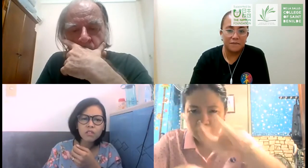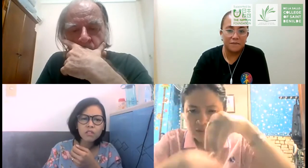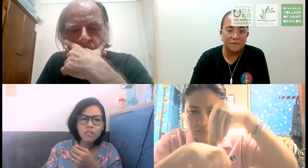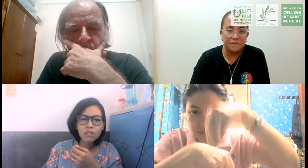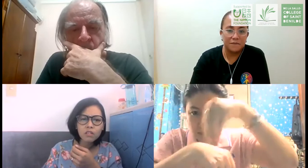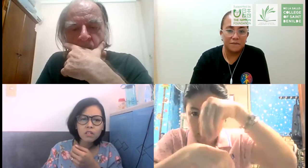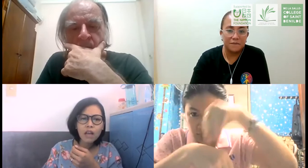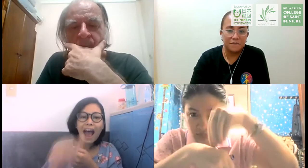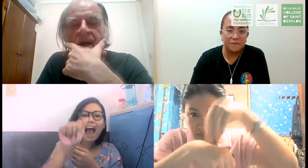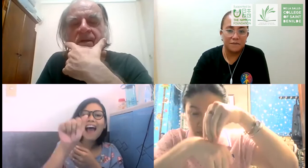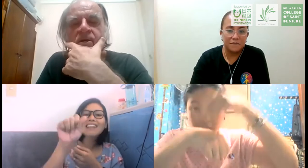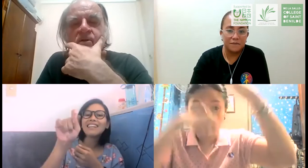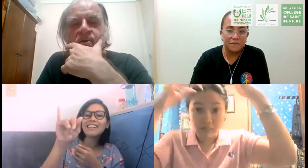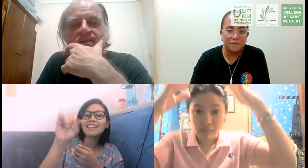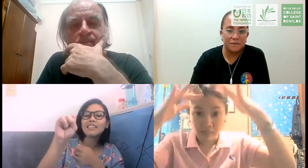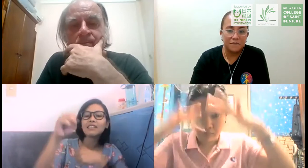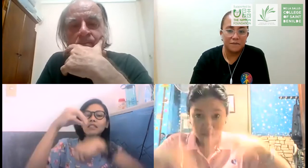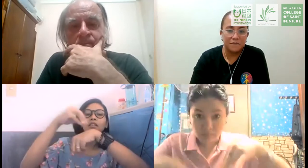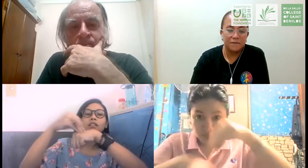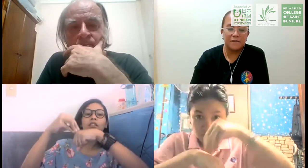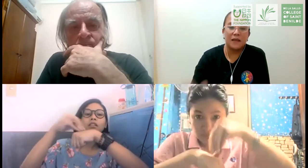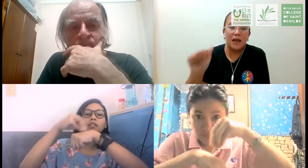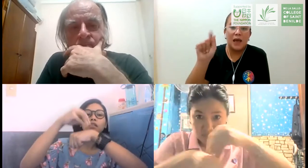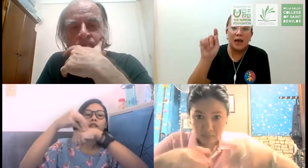Sorry, I think it was this Atish? sign.